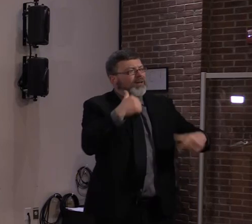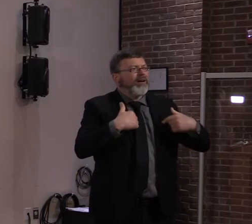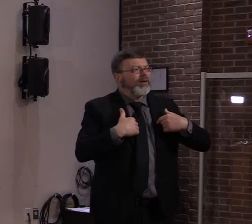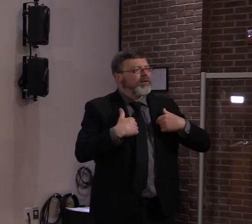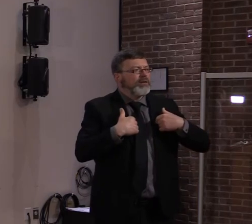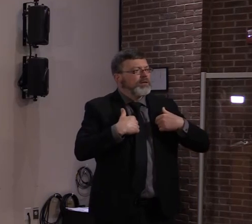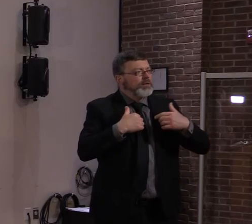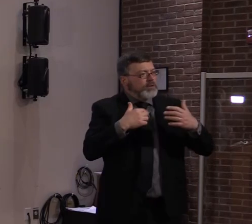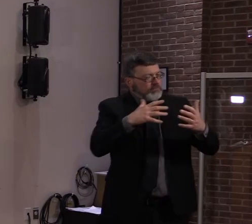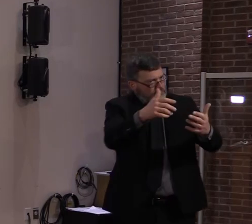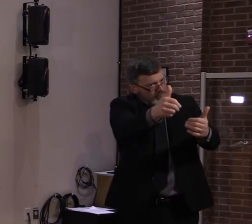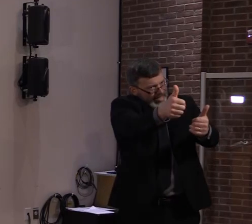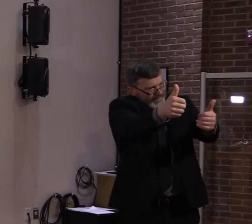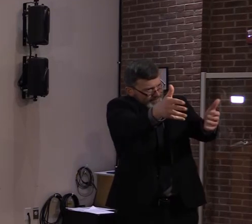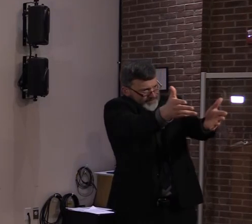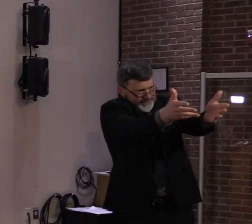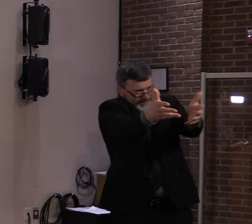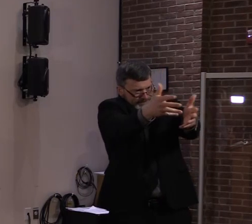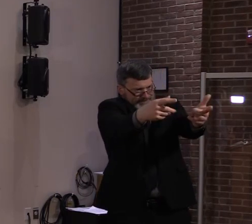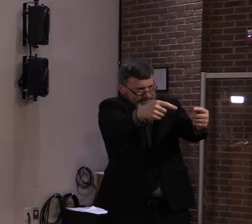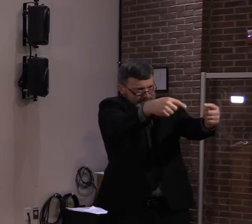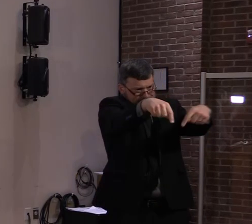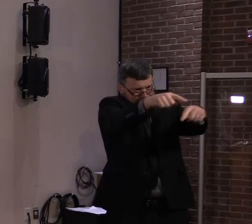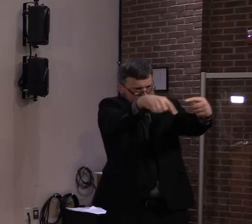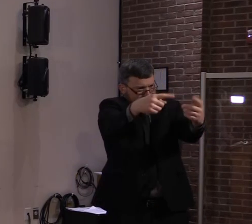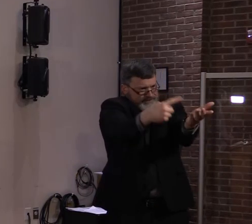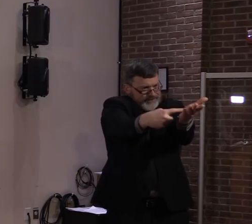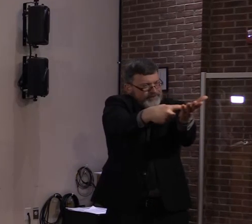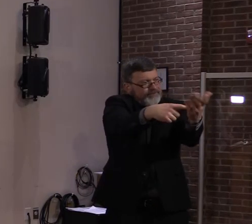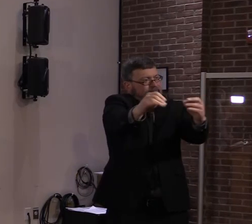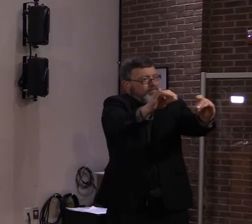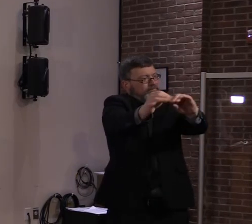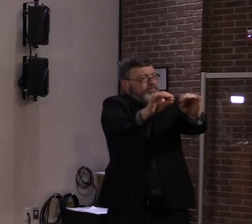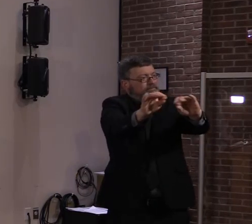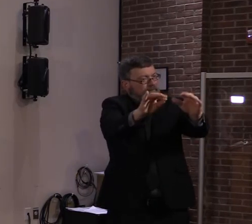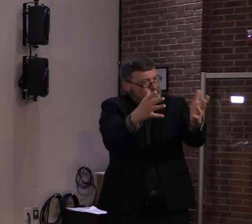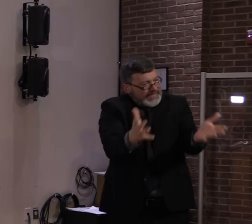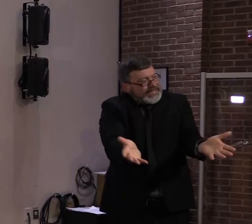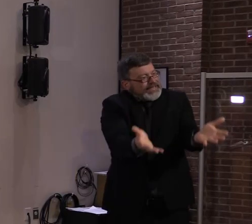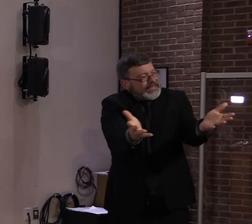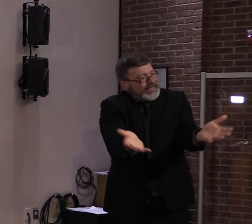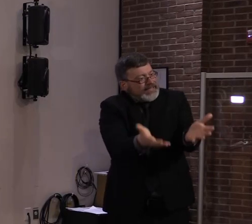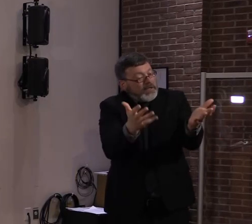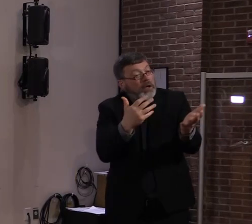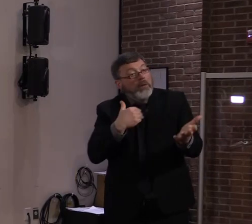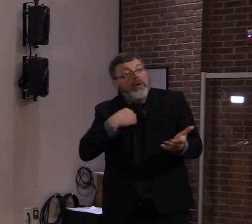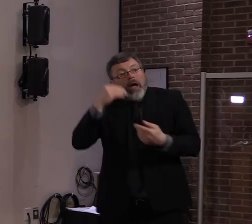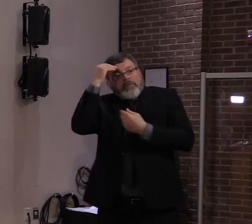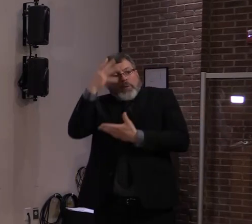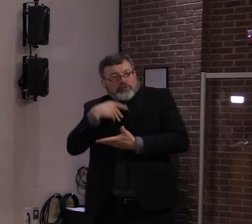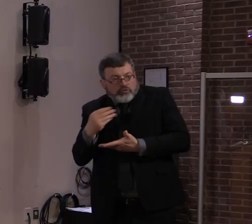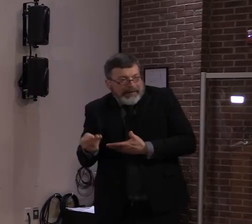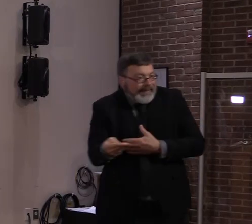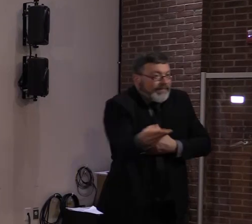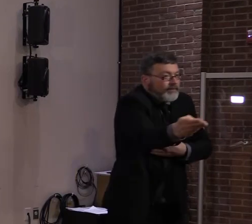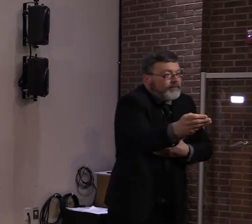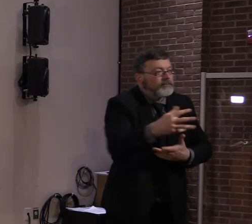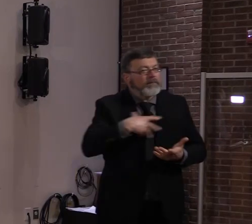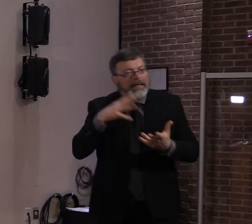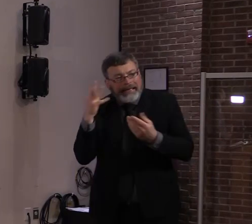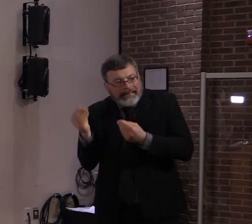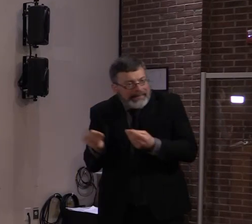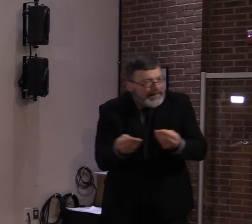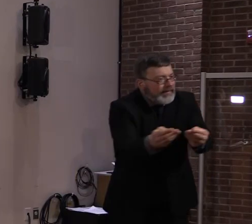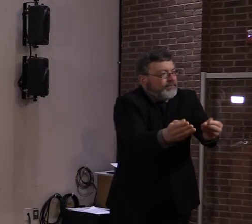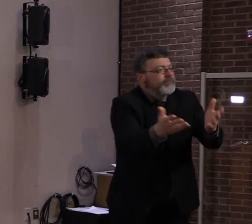the conversation, being able to point out where information is true, where information is false, and having the opportunity to